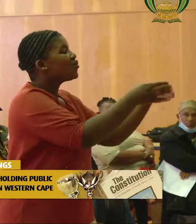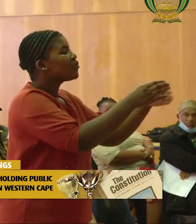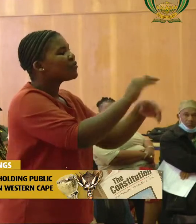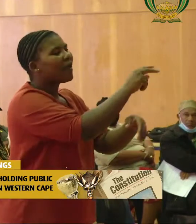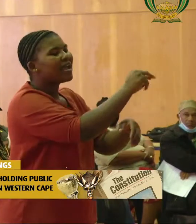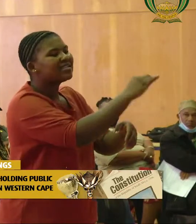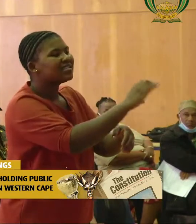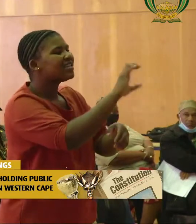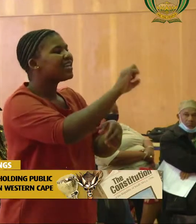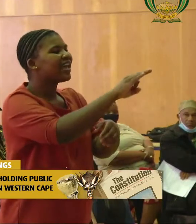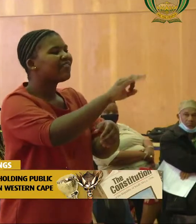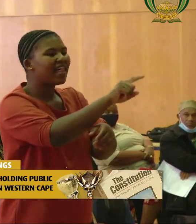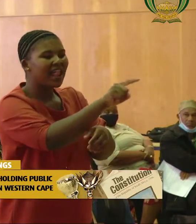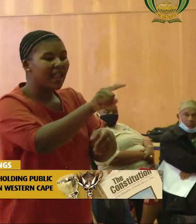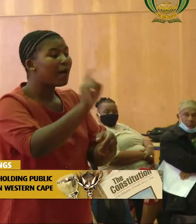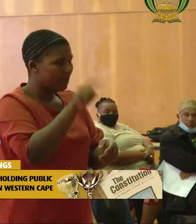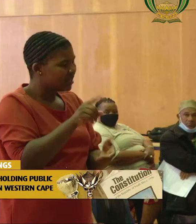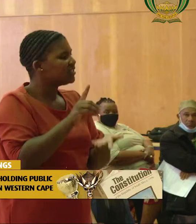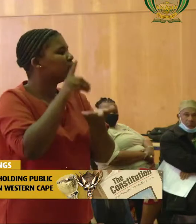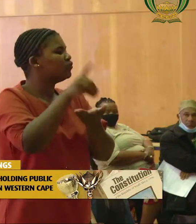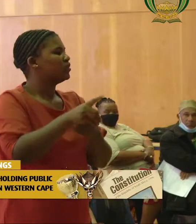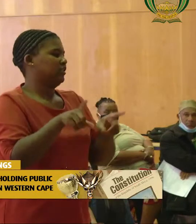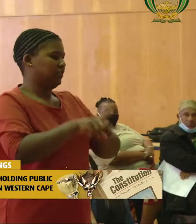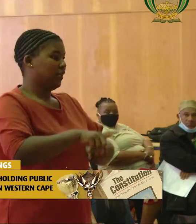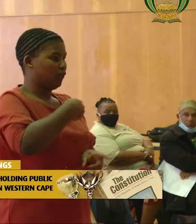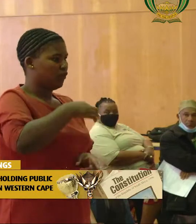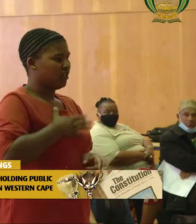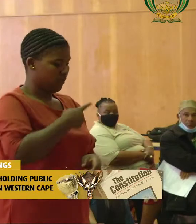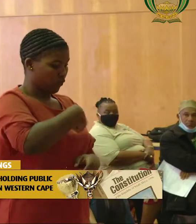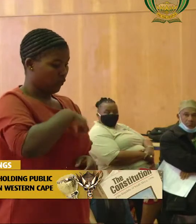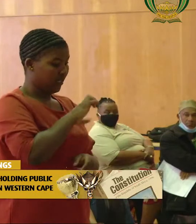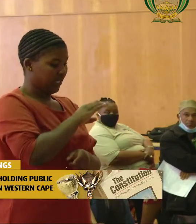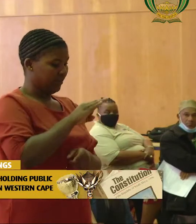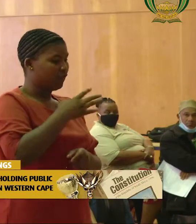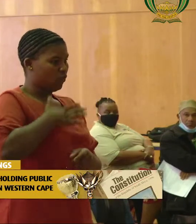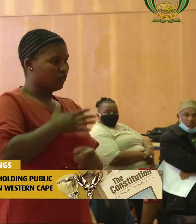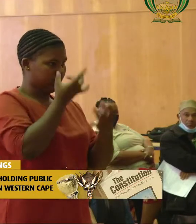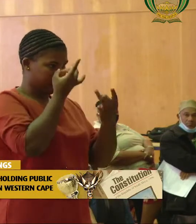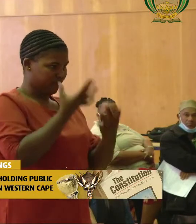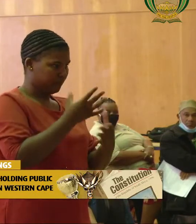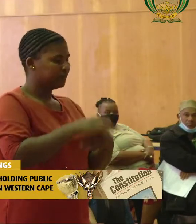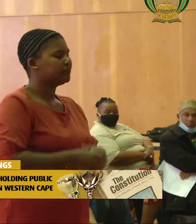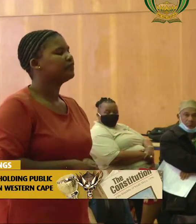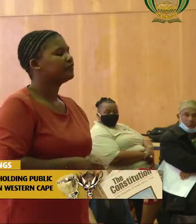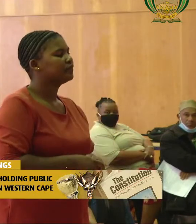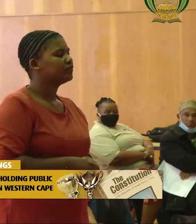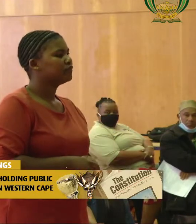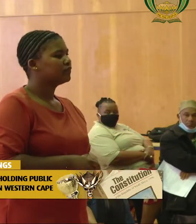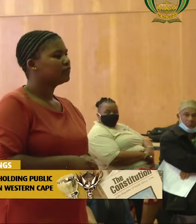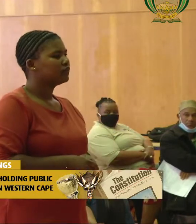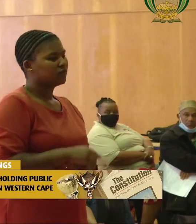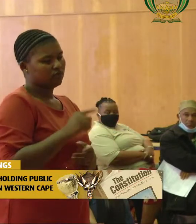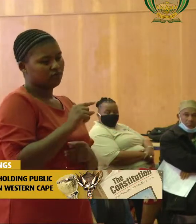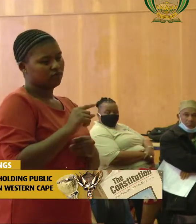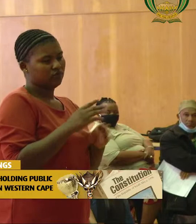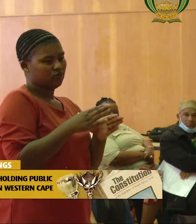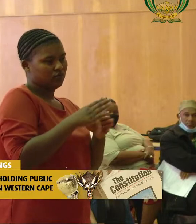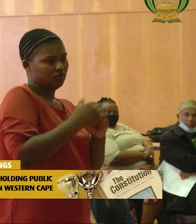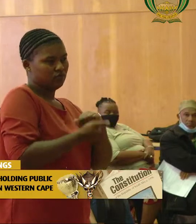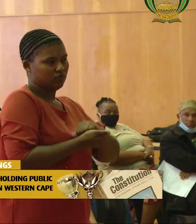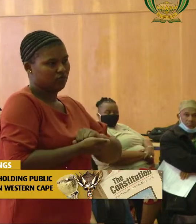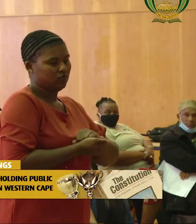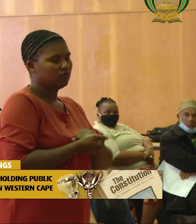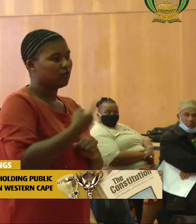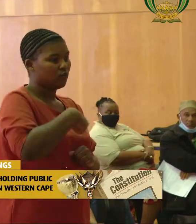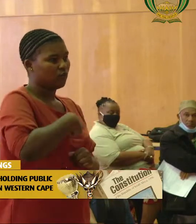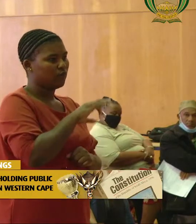not be refundable. That is what we would like to submit as the EFF. The second last part that we would like to submit